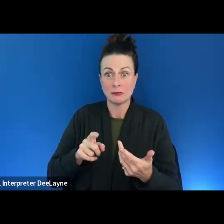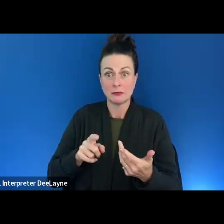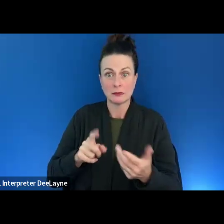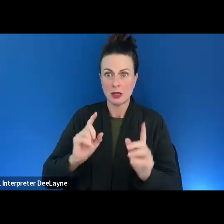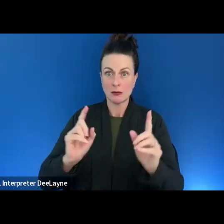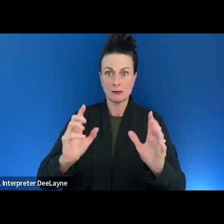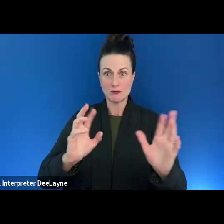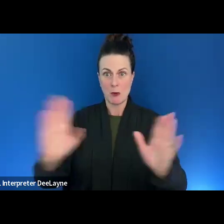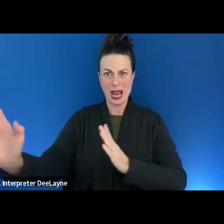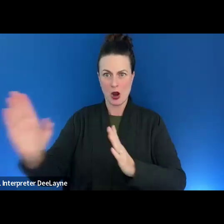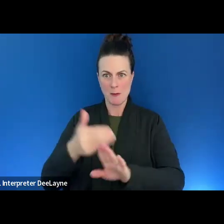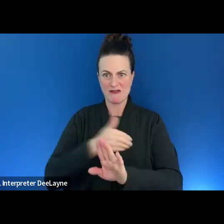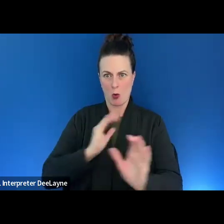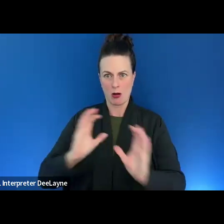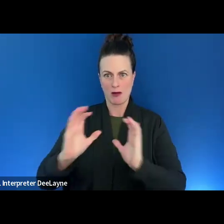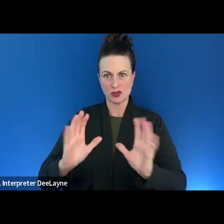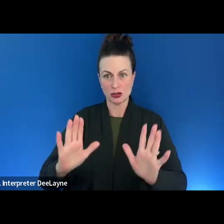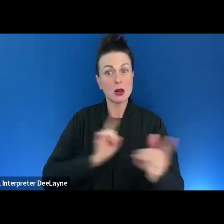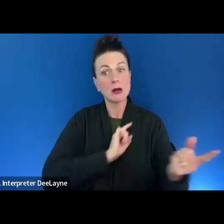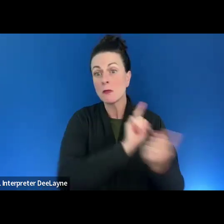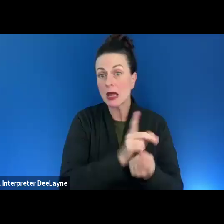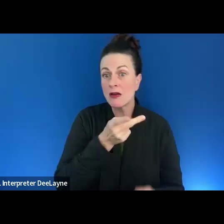conversation prepared. So when you are meeting with a